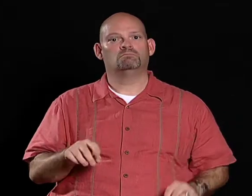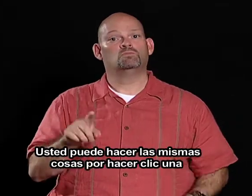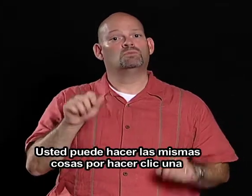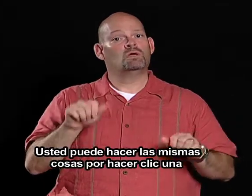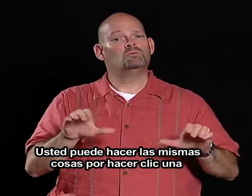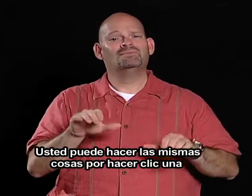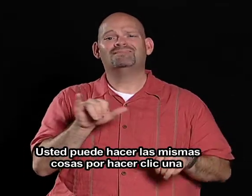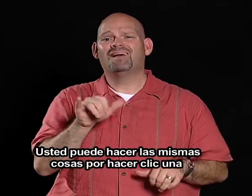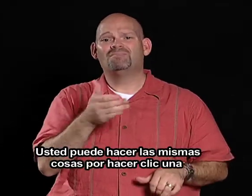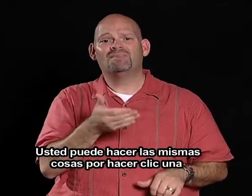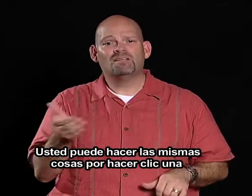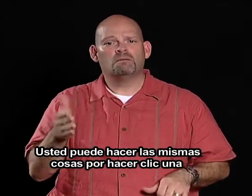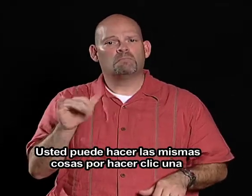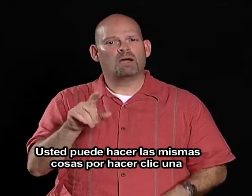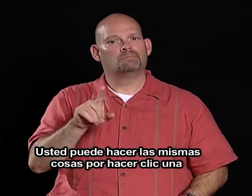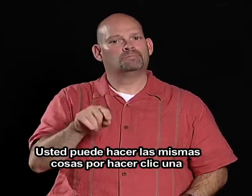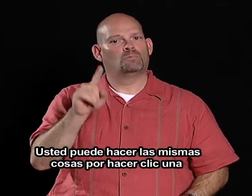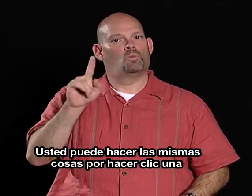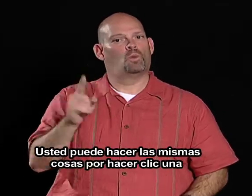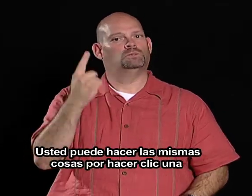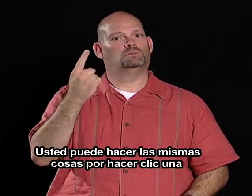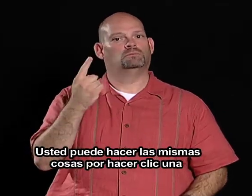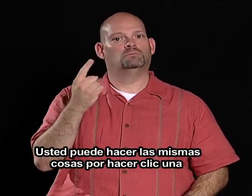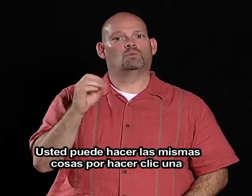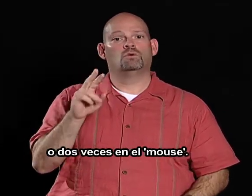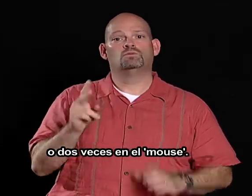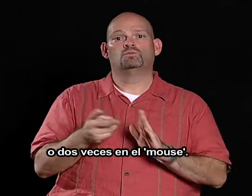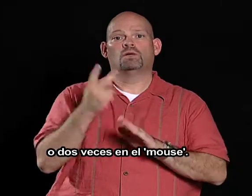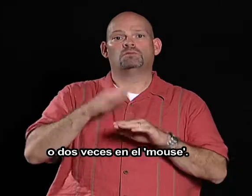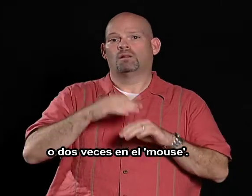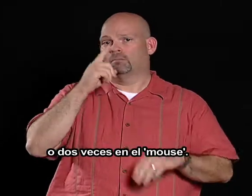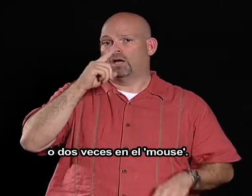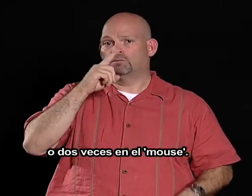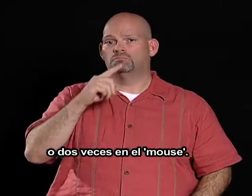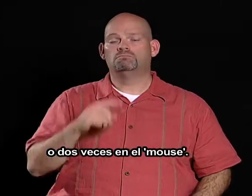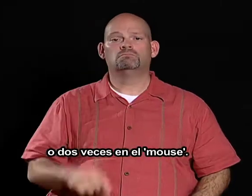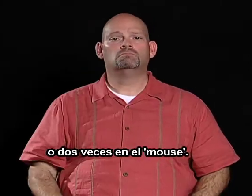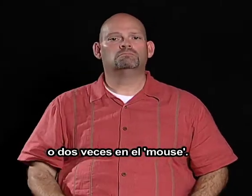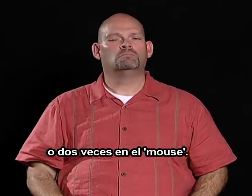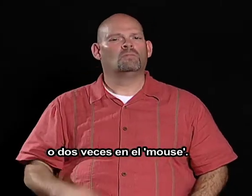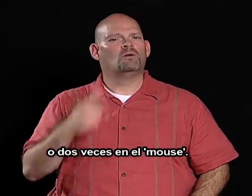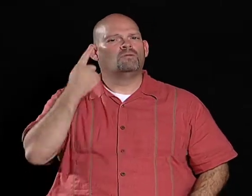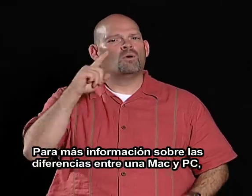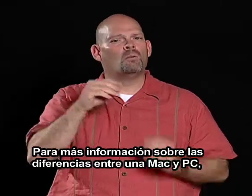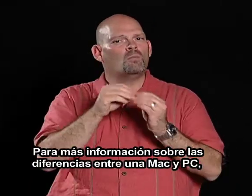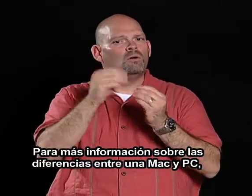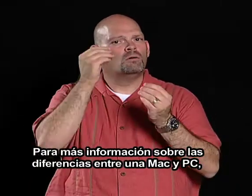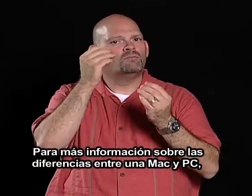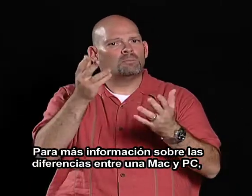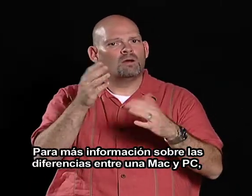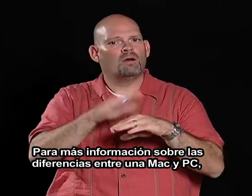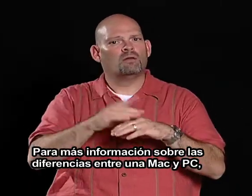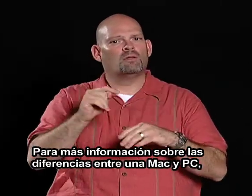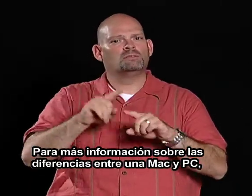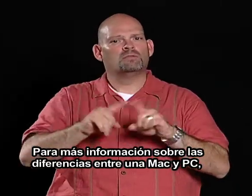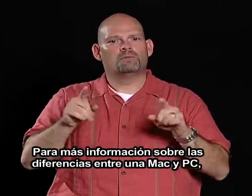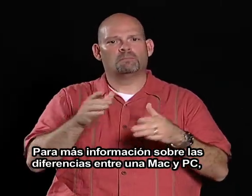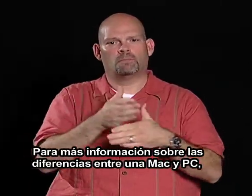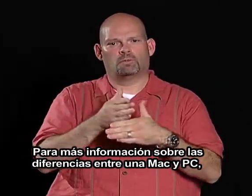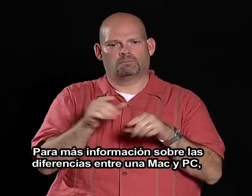You can do the same things by clicking once or twice on the mouse. For more information on the differences